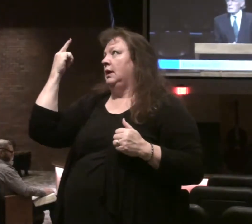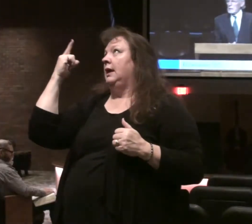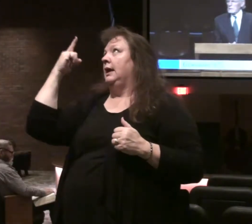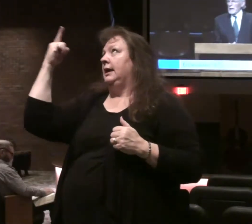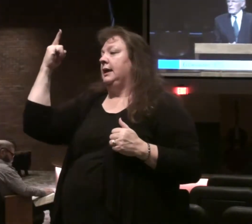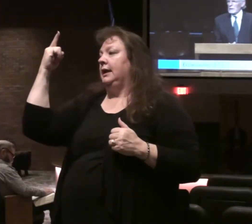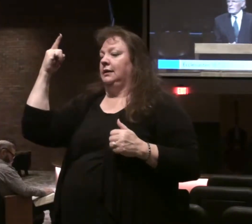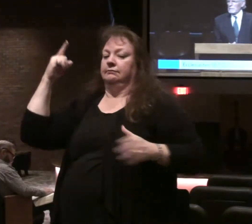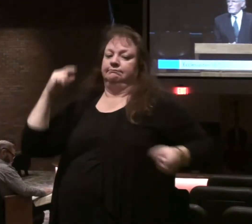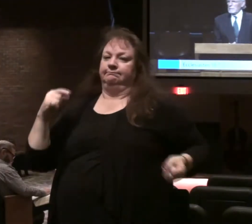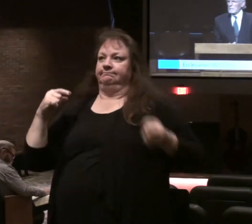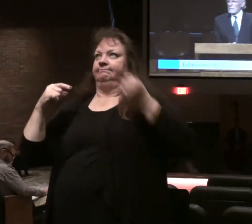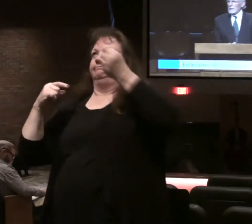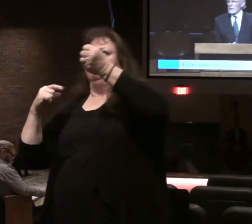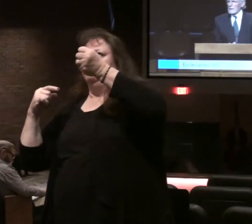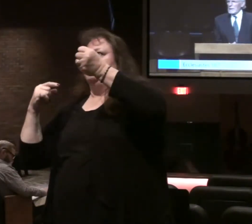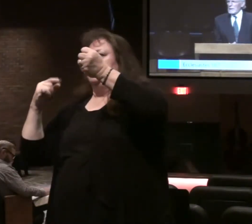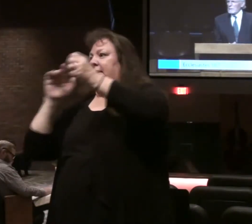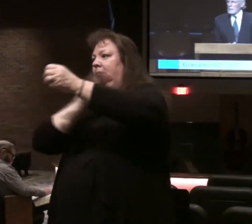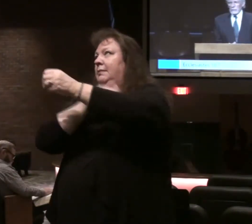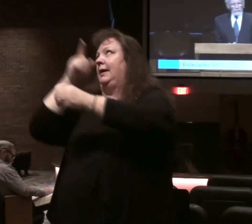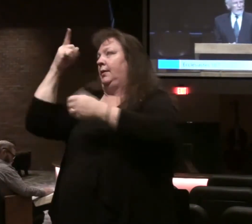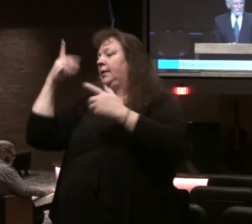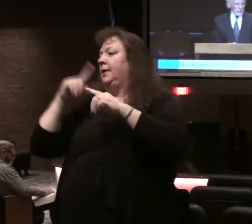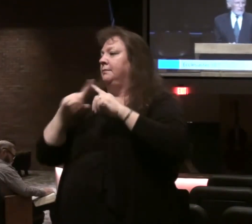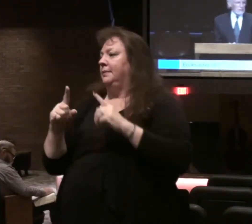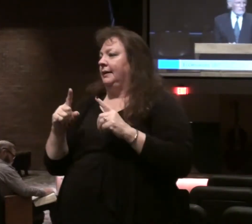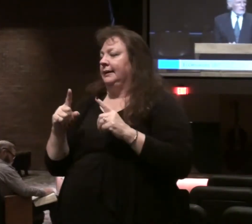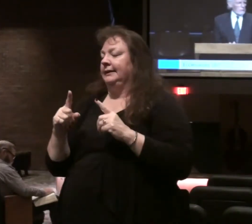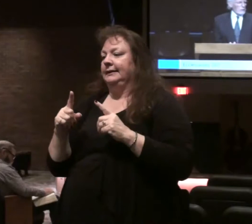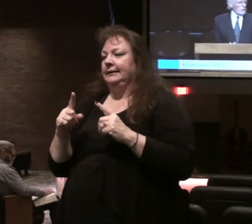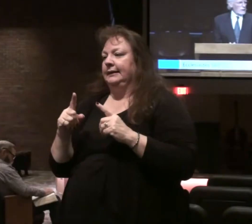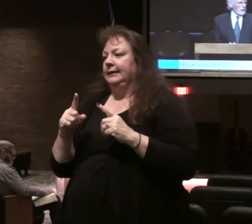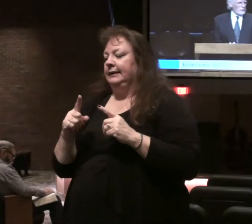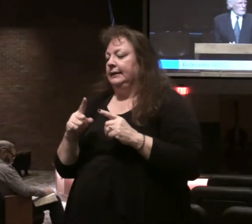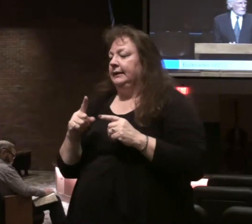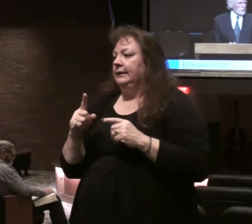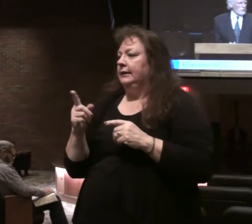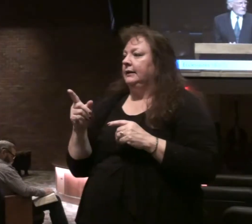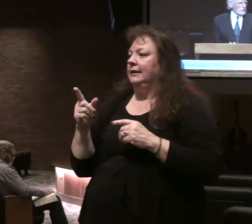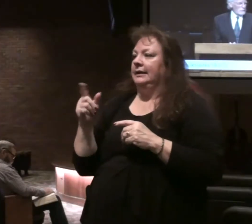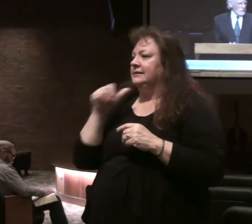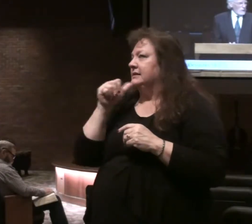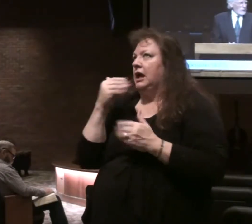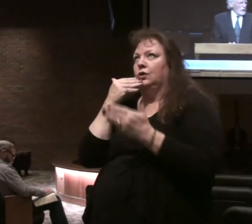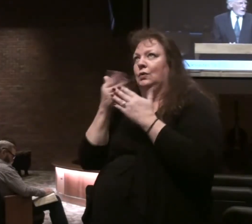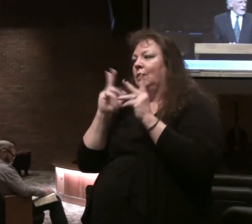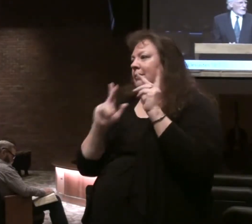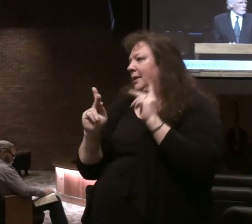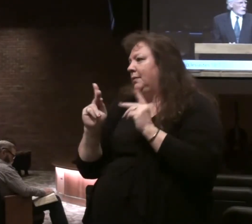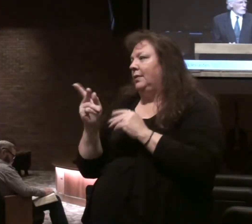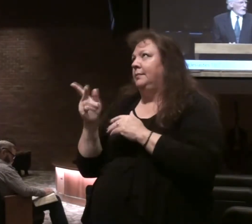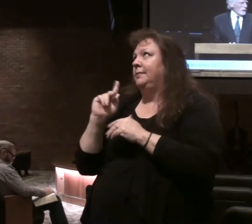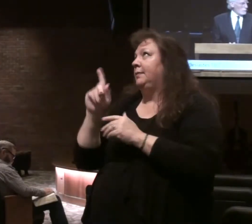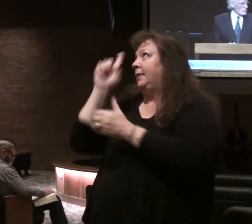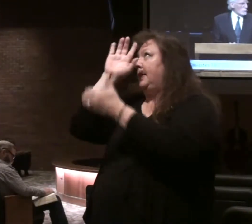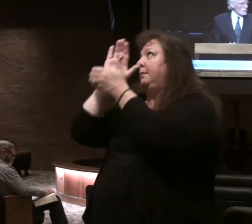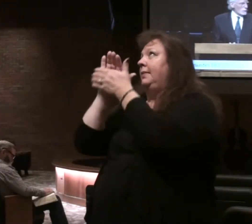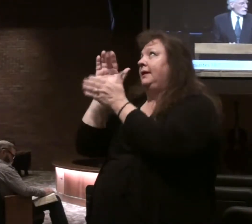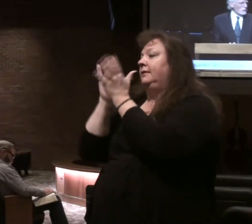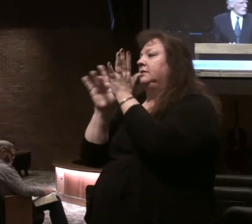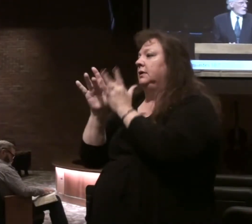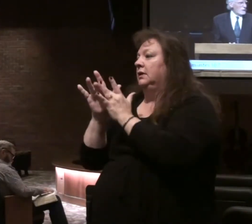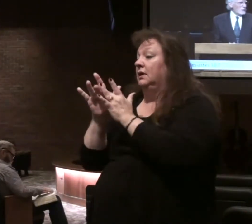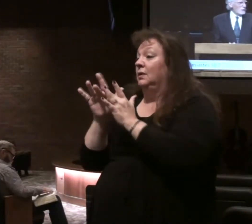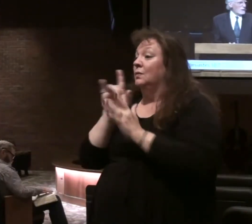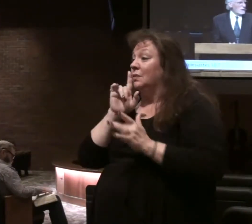who puts them in power. But it's rarely, very rarely, God will. Were there any godly Roman